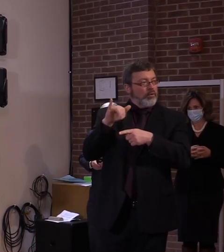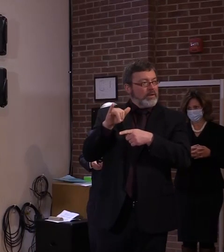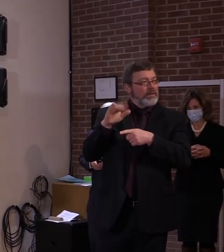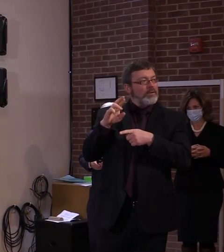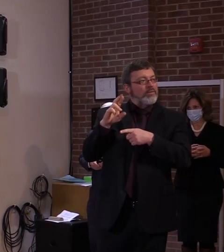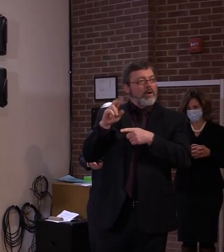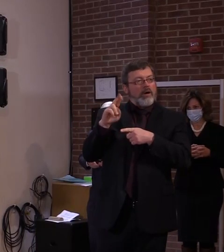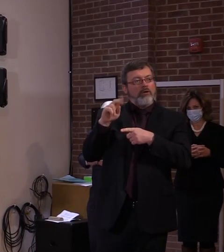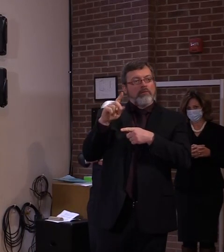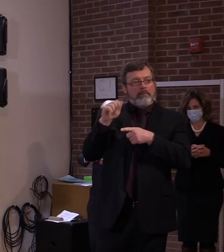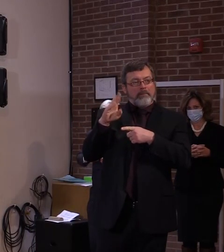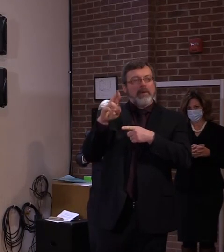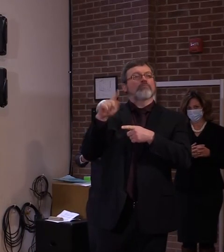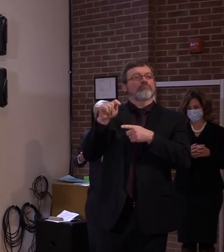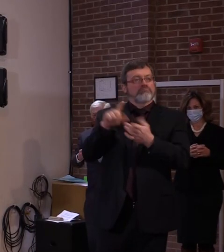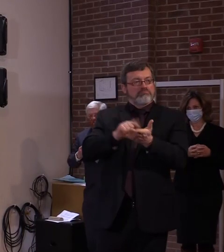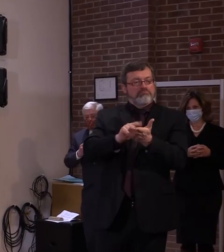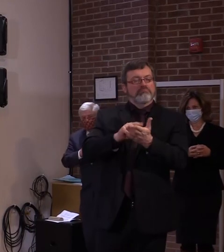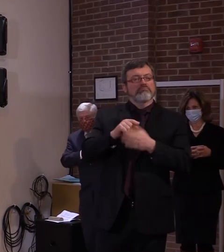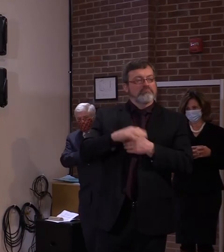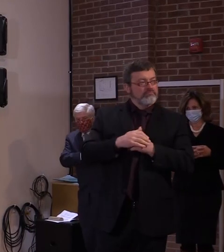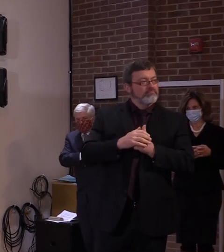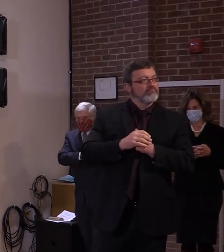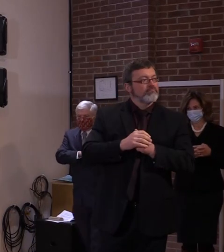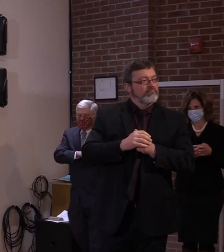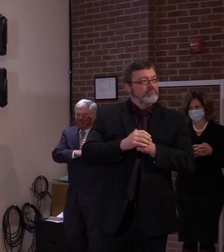Hello, thanks, Jason. Can you hear me? You can.